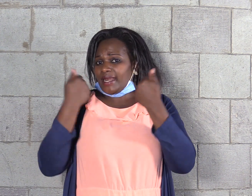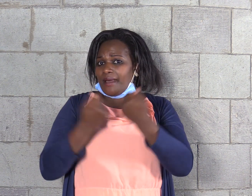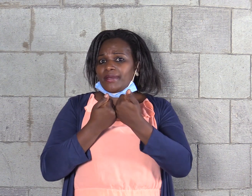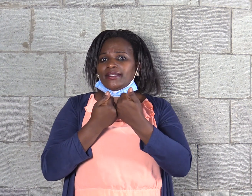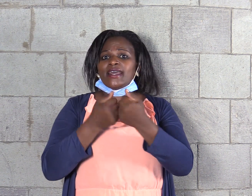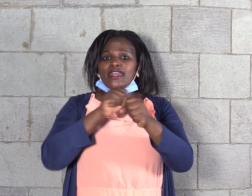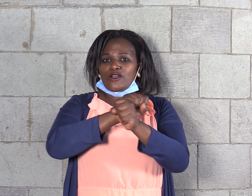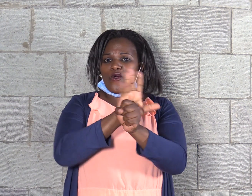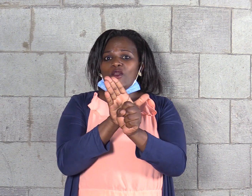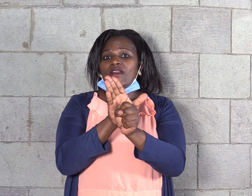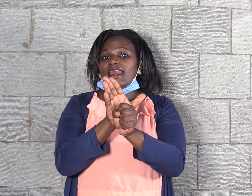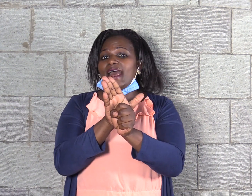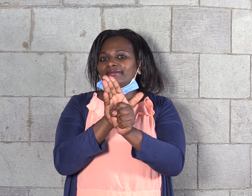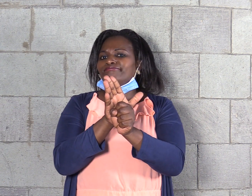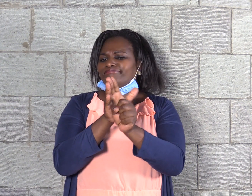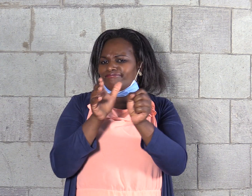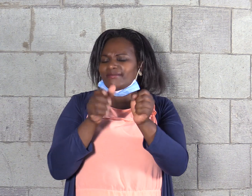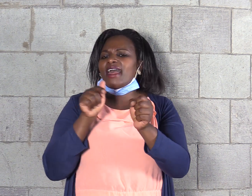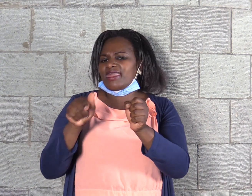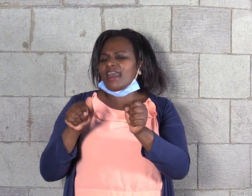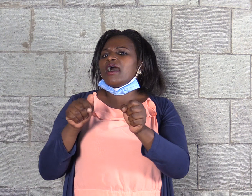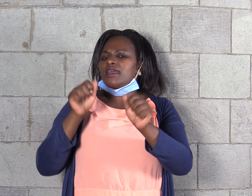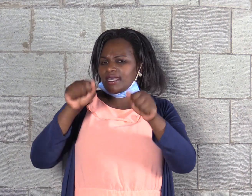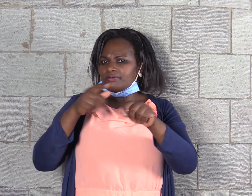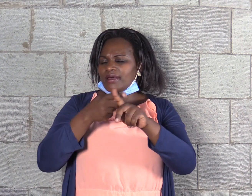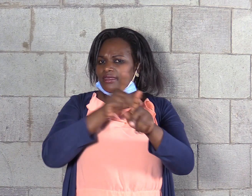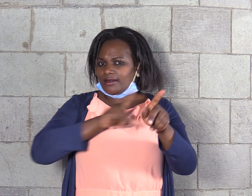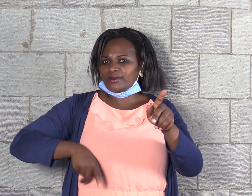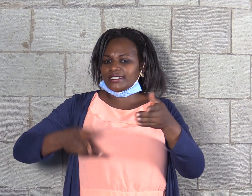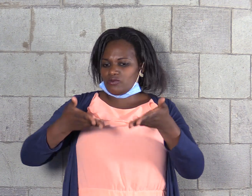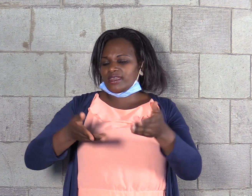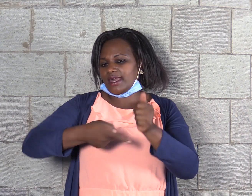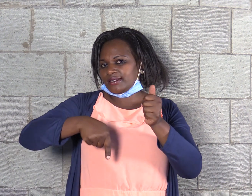corona pandemic, the Lord is still with us. And I want us to read Psalms 23.